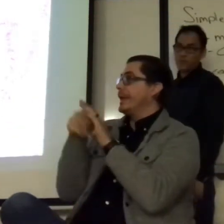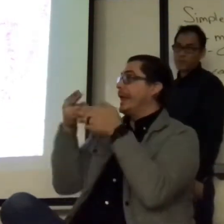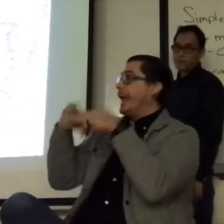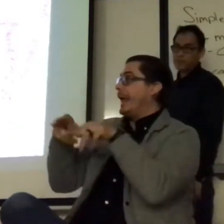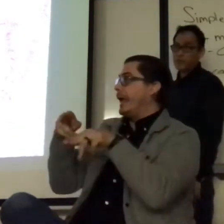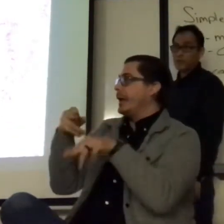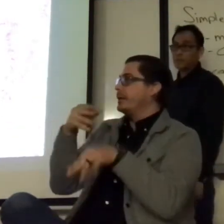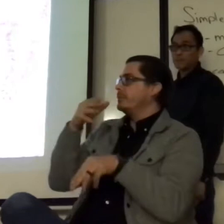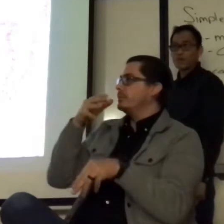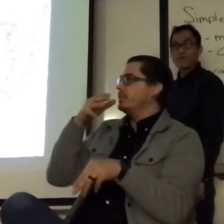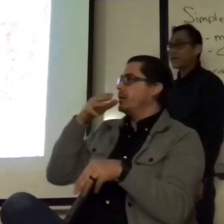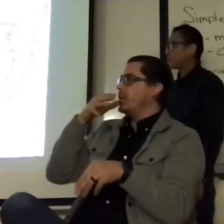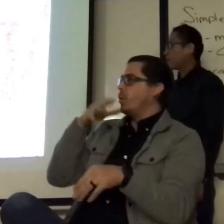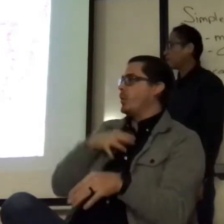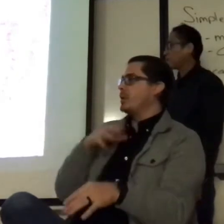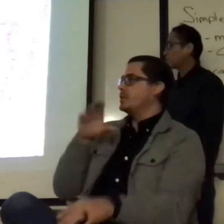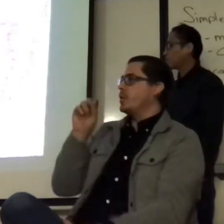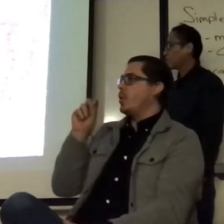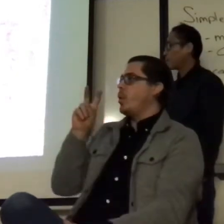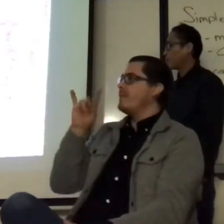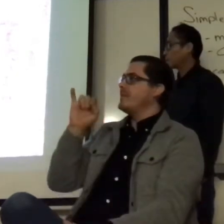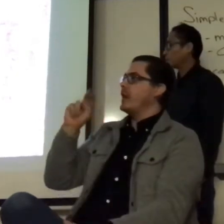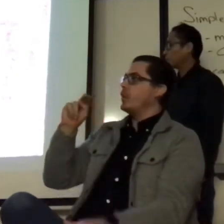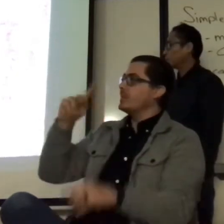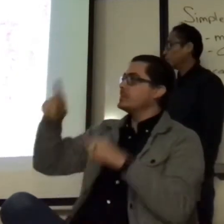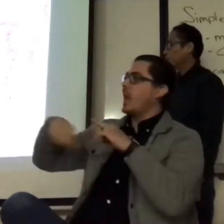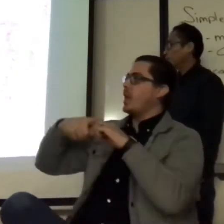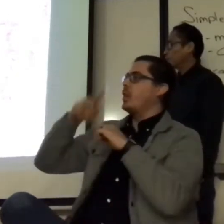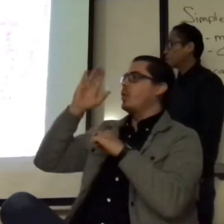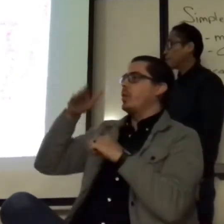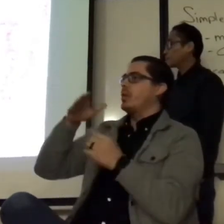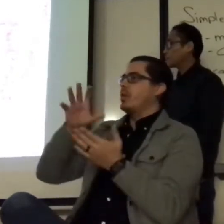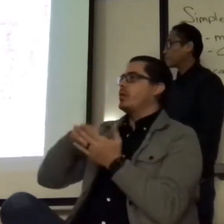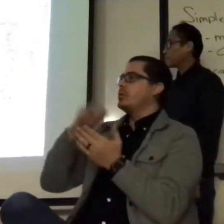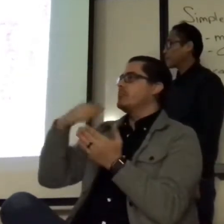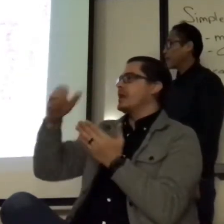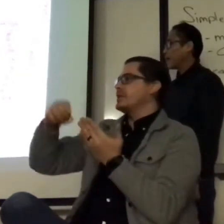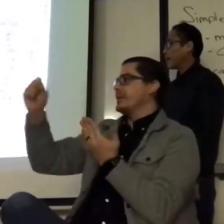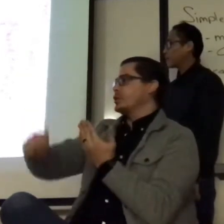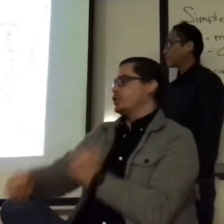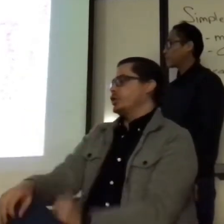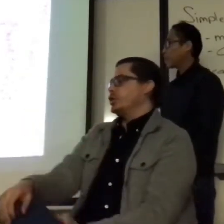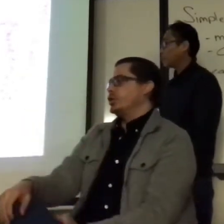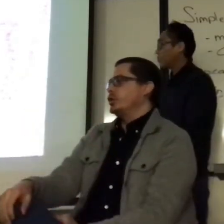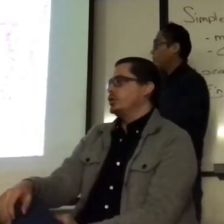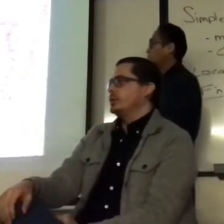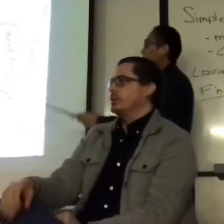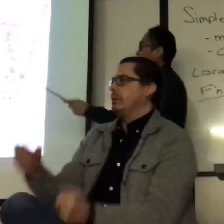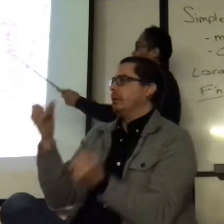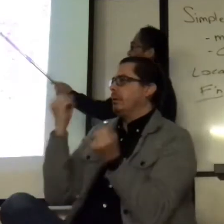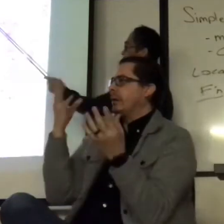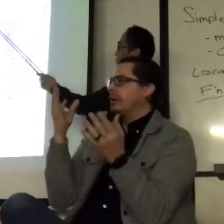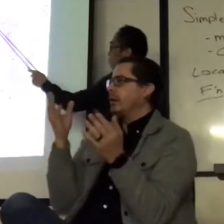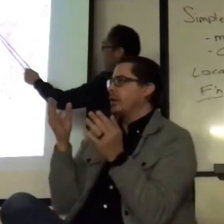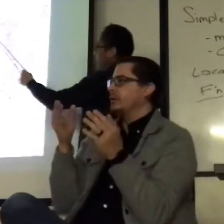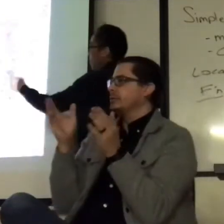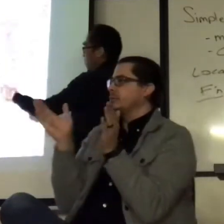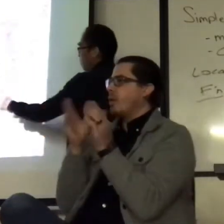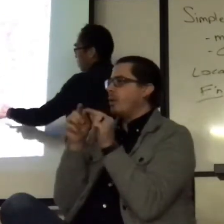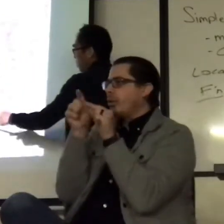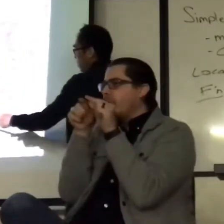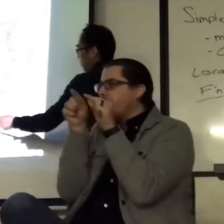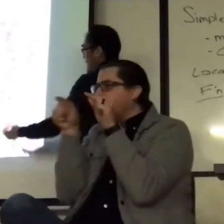month in a woman's, ovarian cycle, which you'll learn about next semester. And there's a lot of little nooks and crannies for